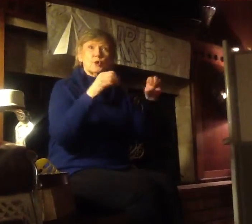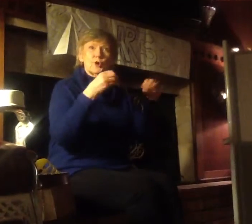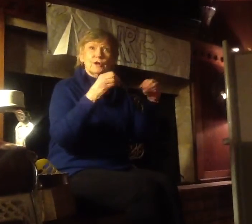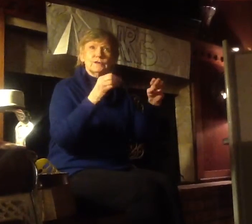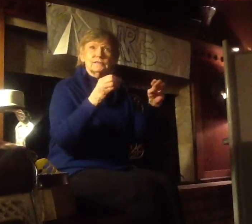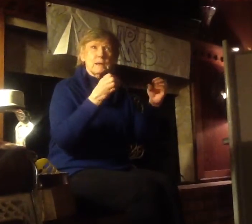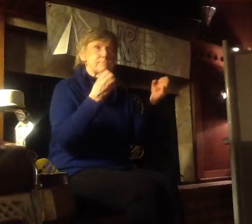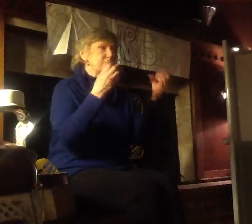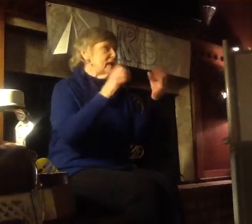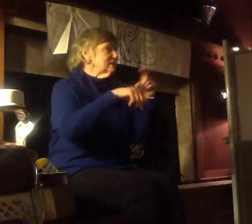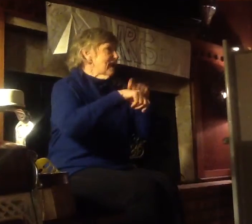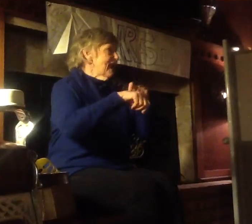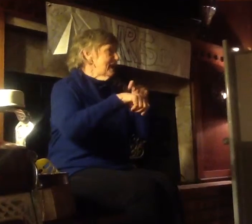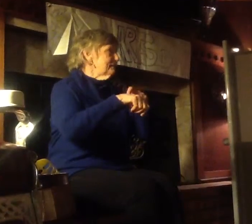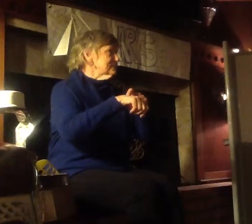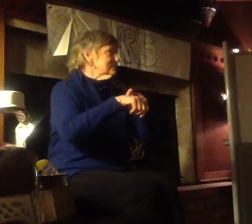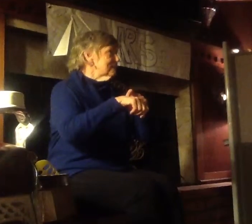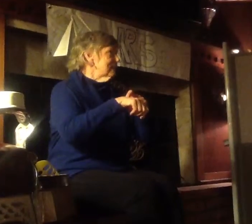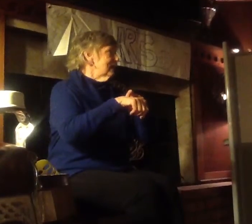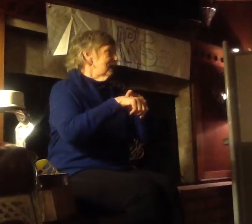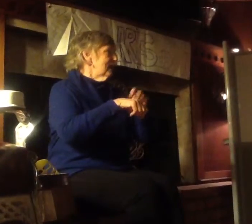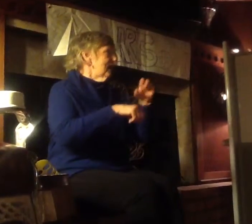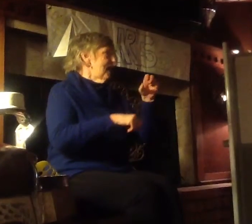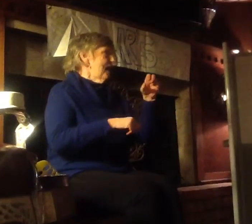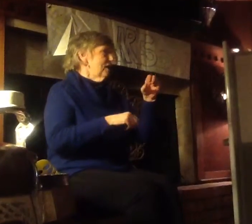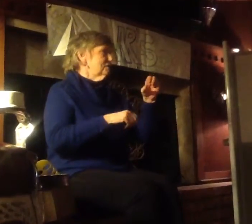Art stores, many times,